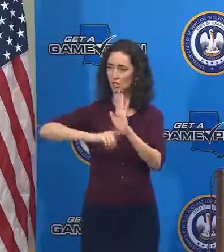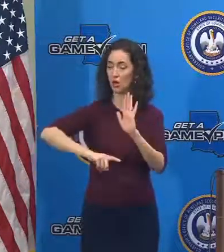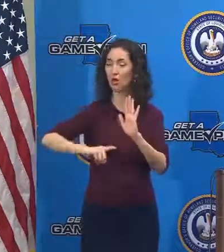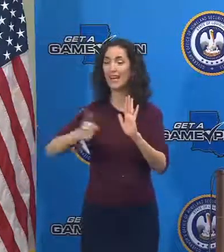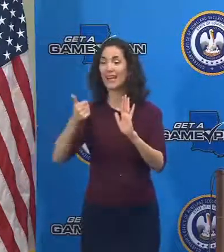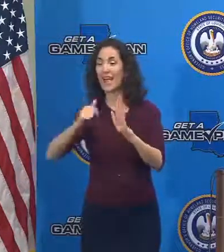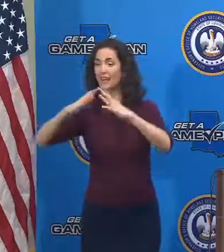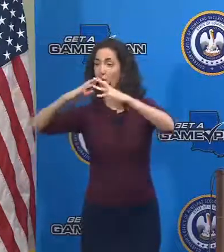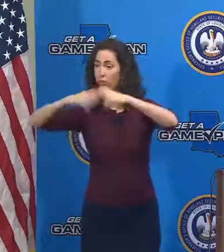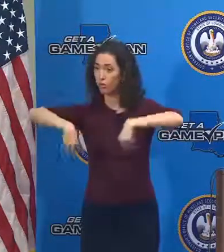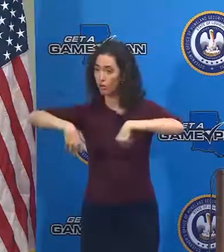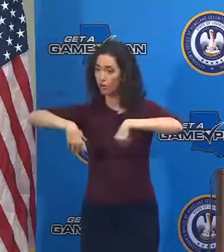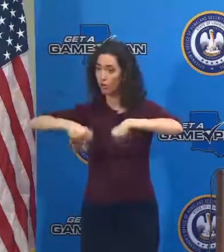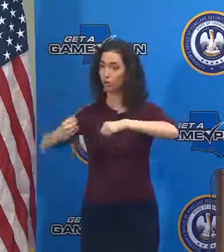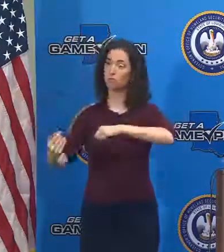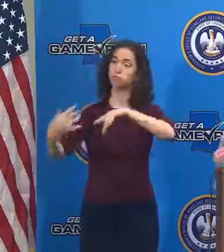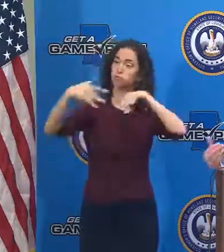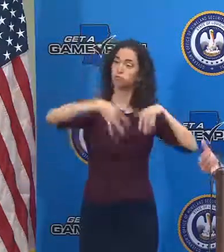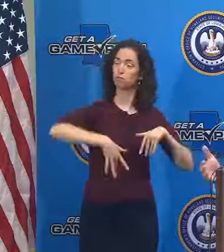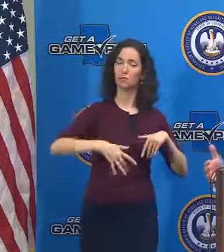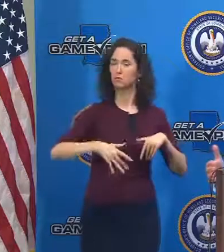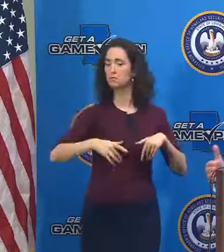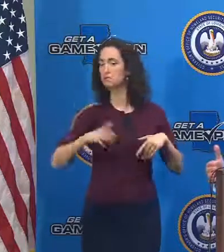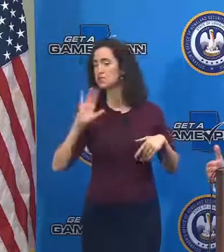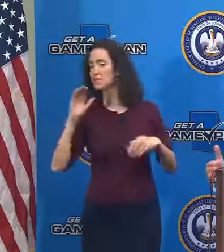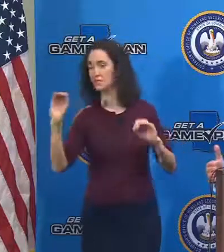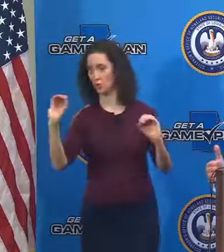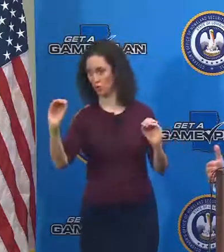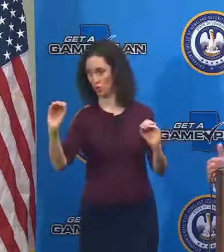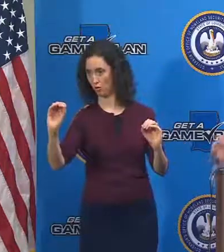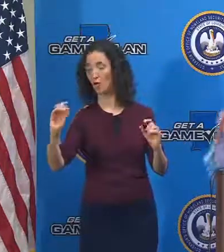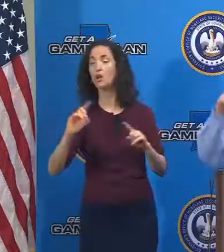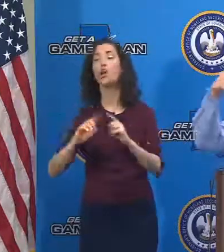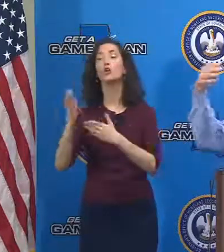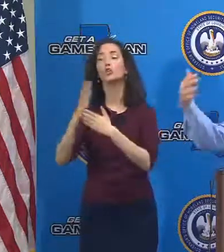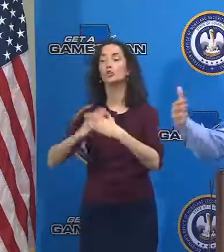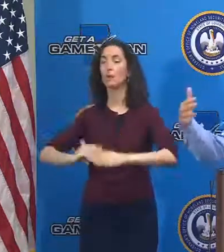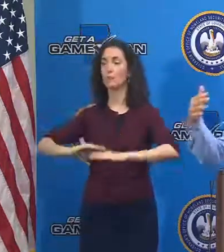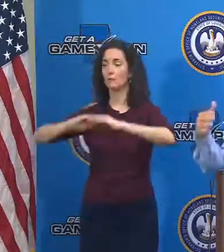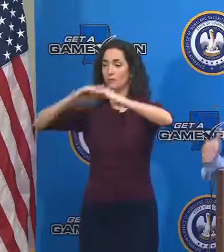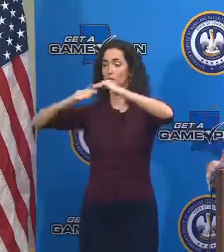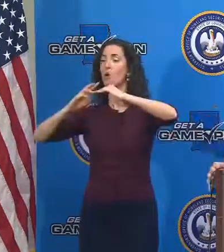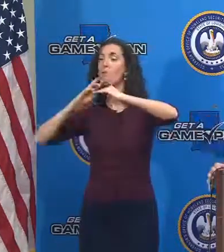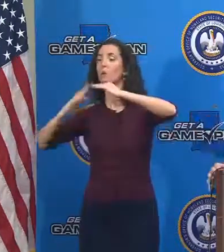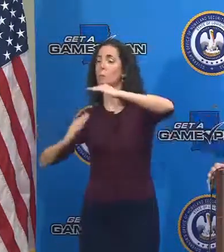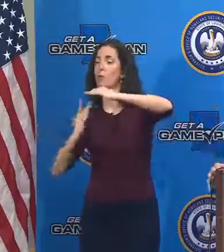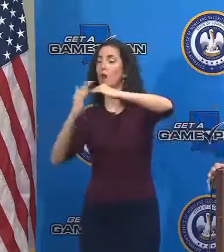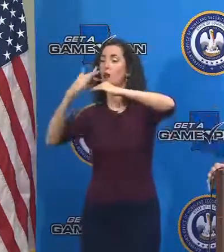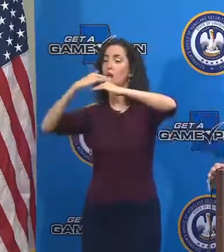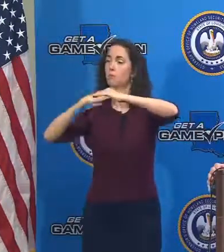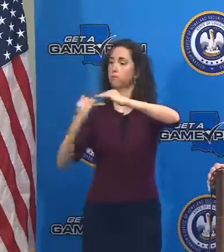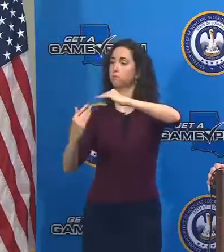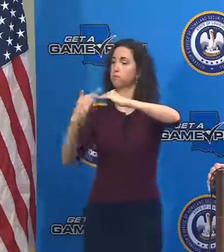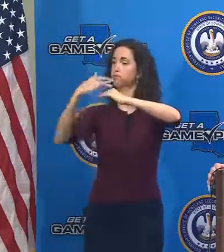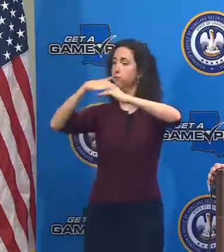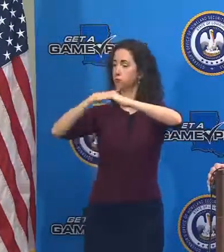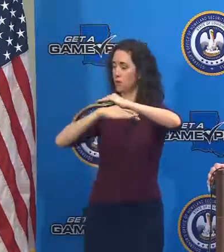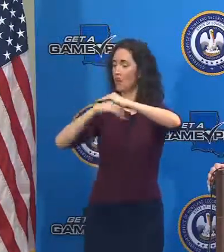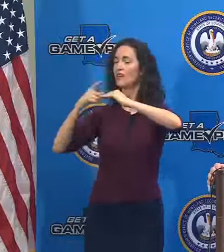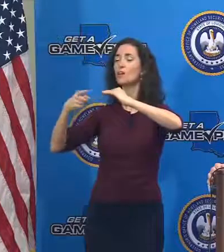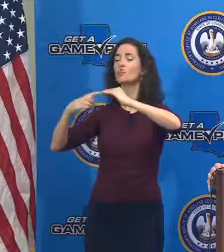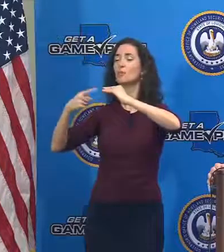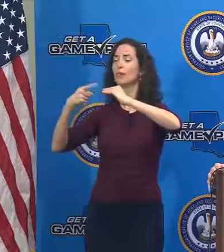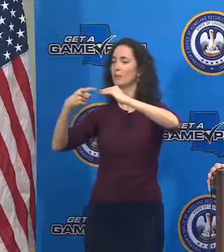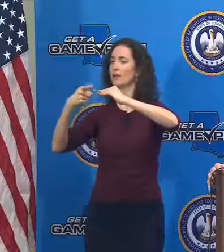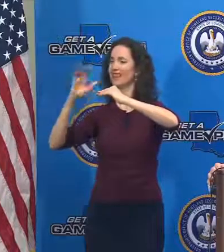any of these suffered a breach. There was some minor overtopping, and the overtopping can sometimes cause damage that has to be